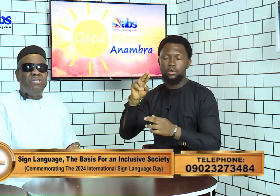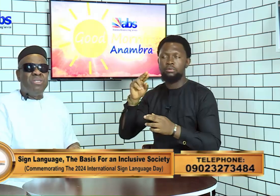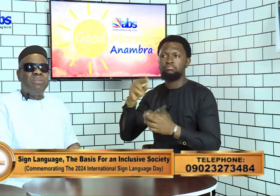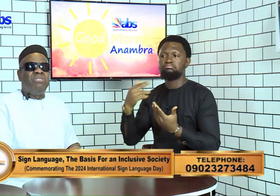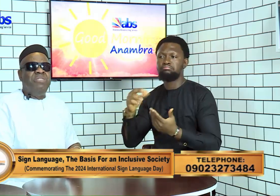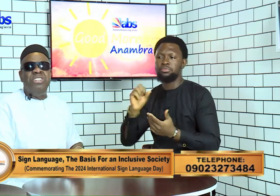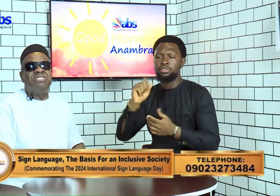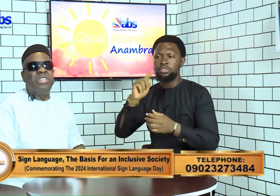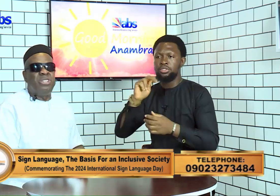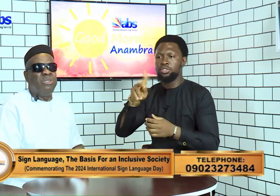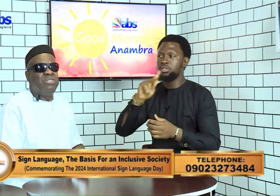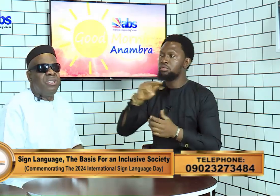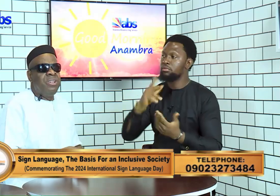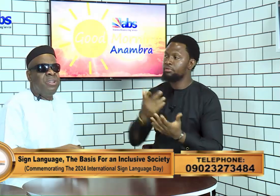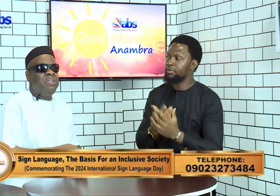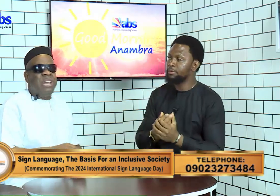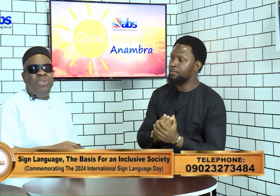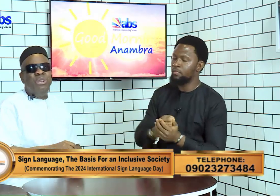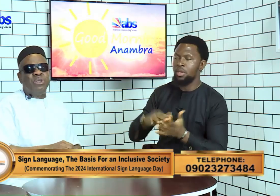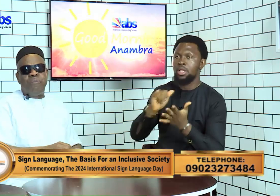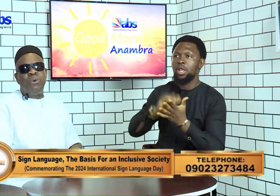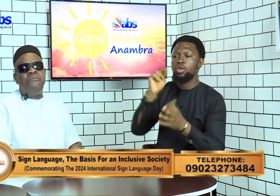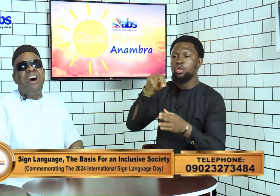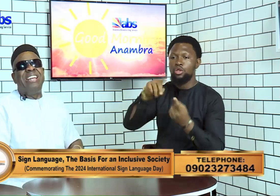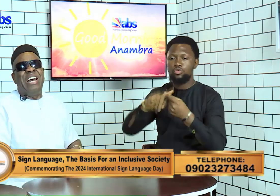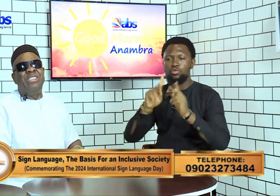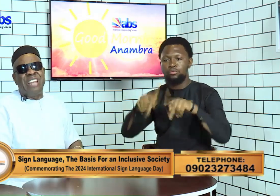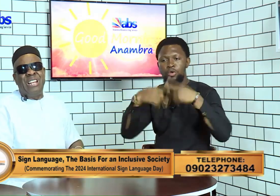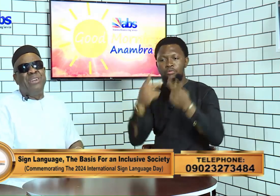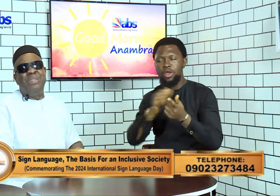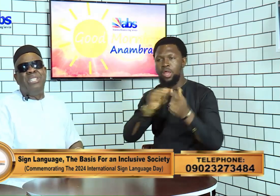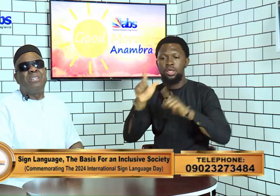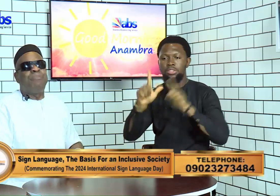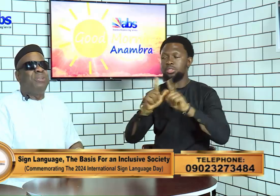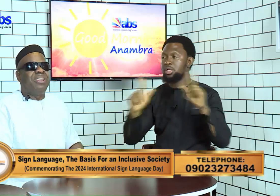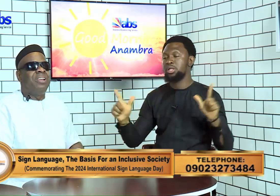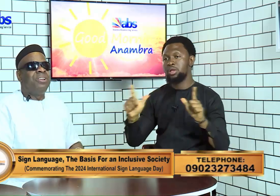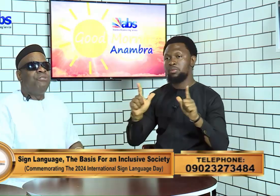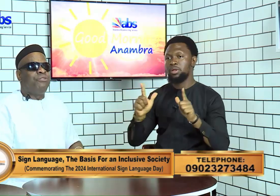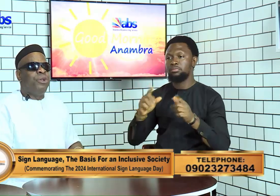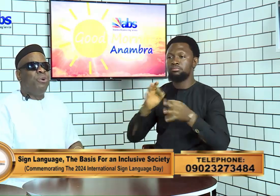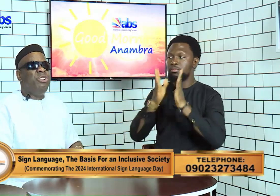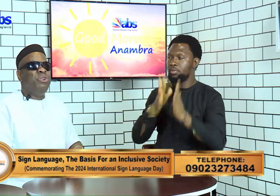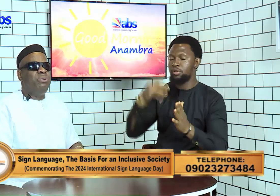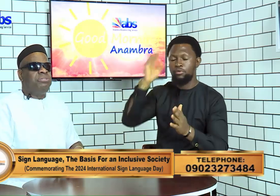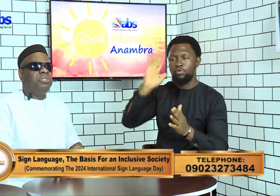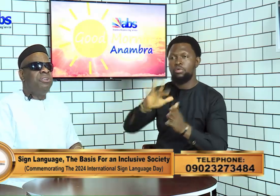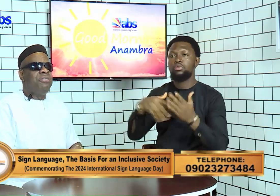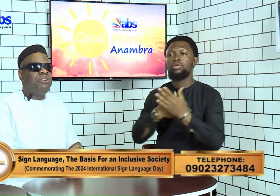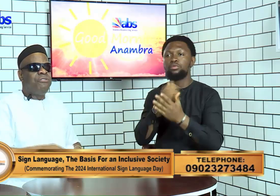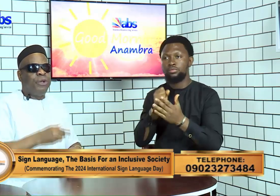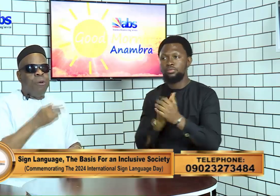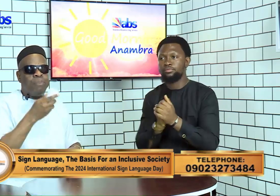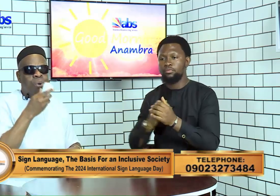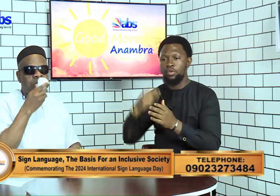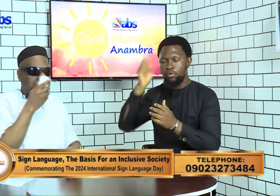stations, TV stations, that you need to provide a sign language interpreter for your news,